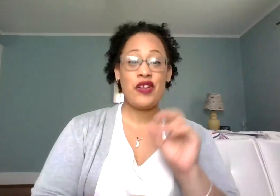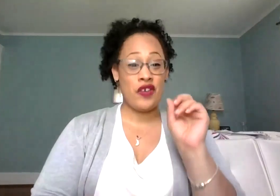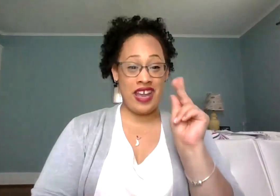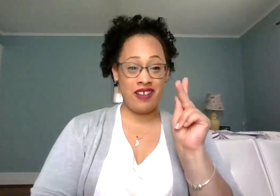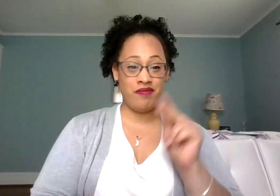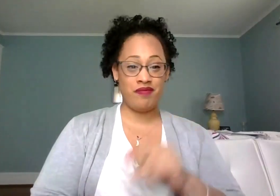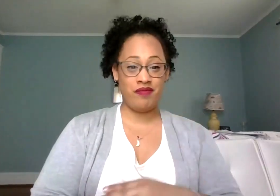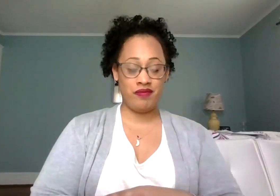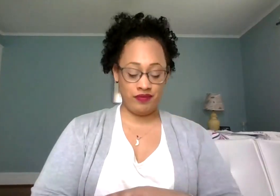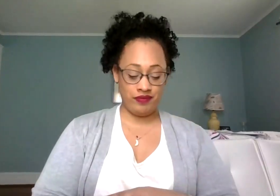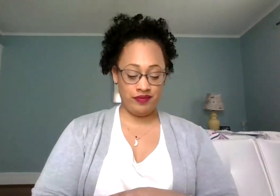Okay?